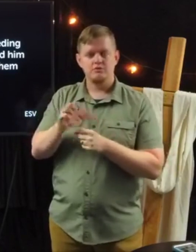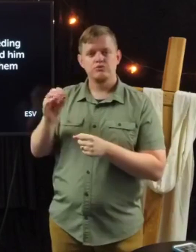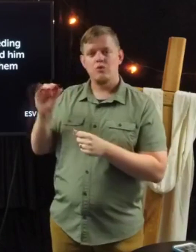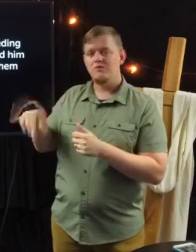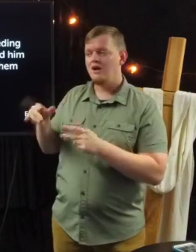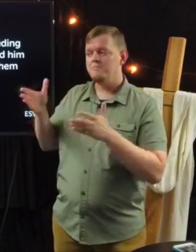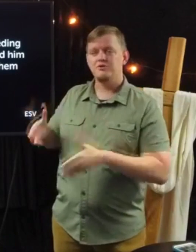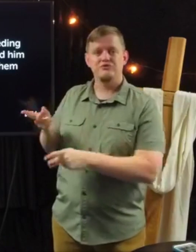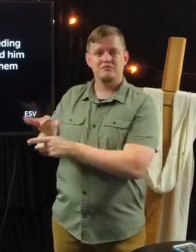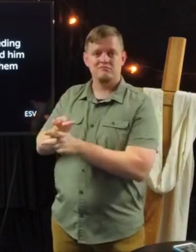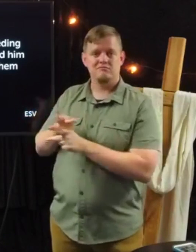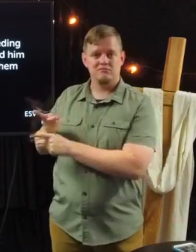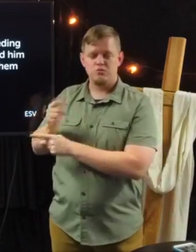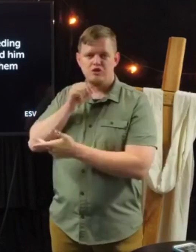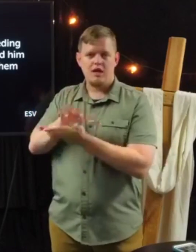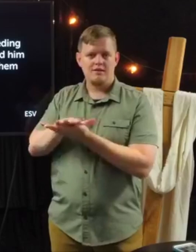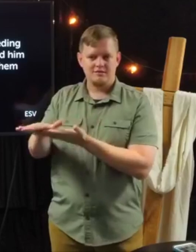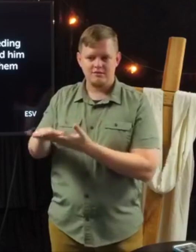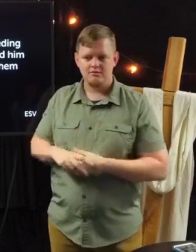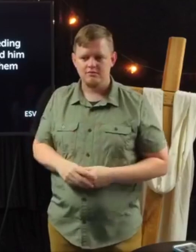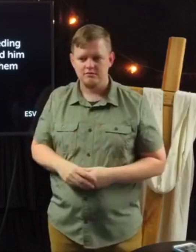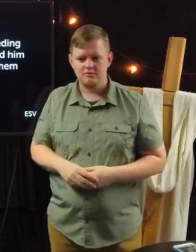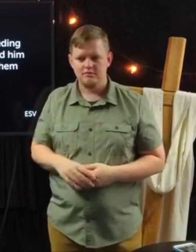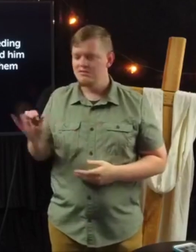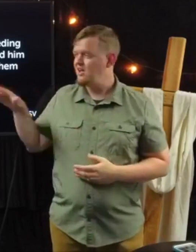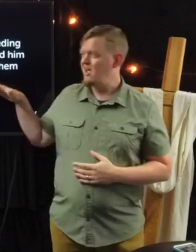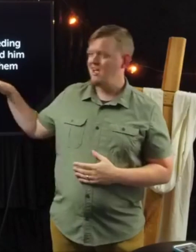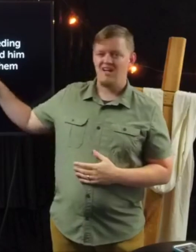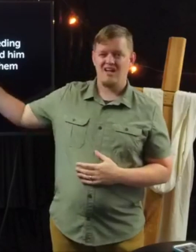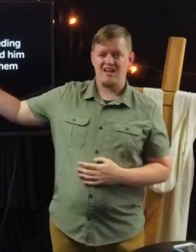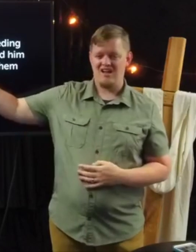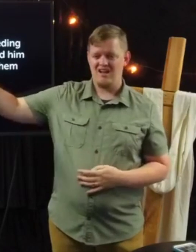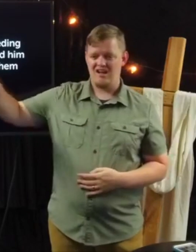in a non-Jewish area, so the person or the people there taking care of the pigs were not clean.